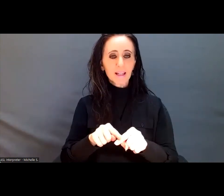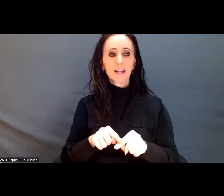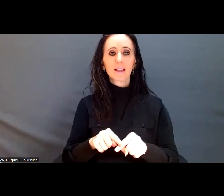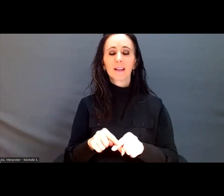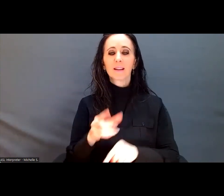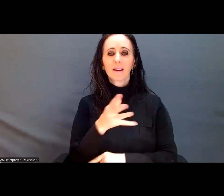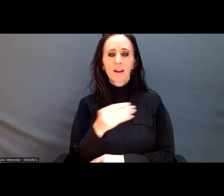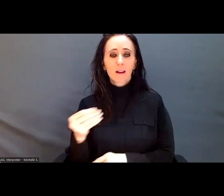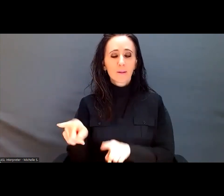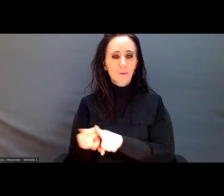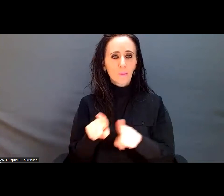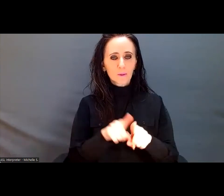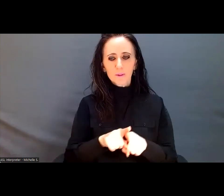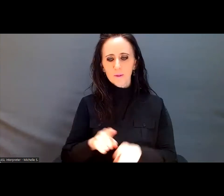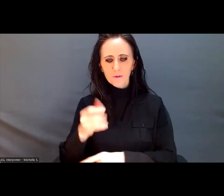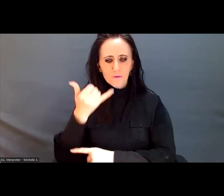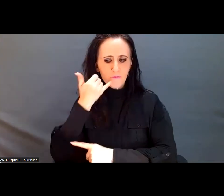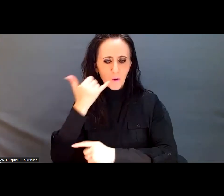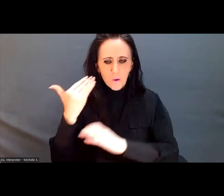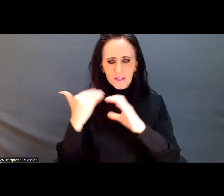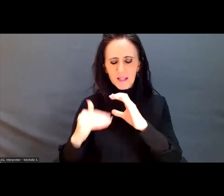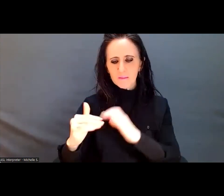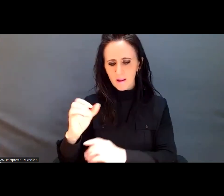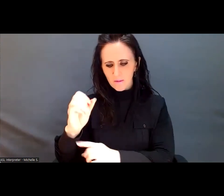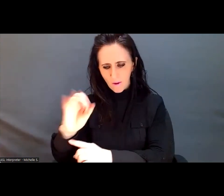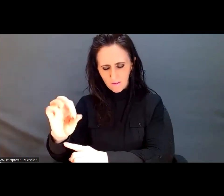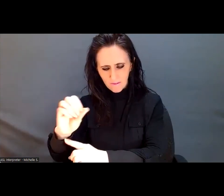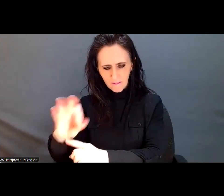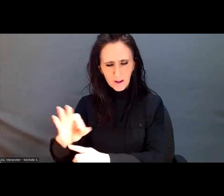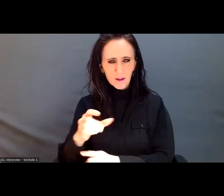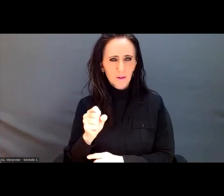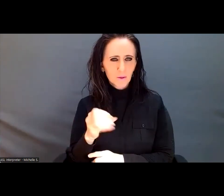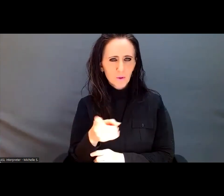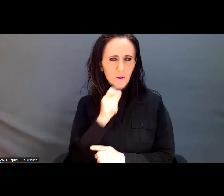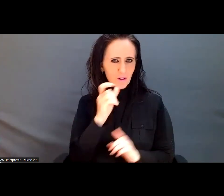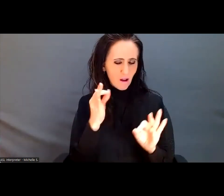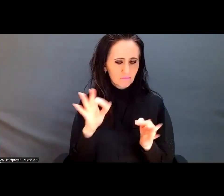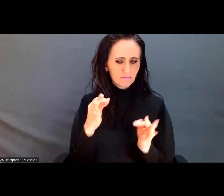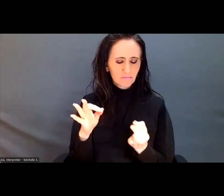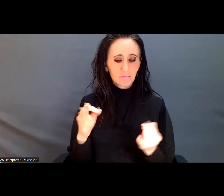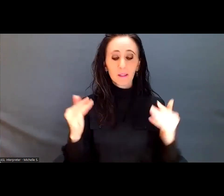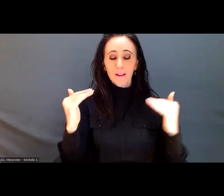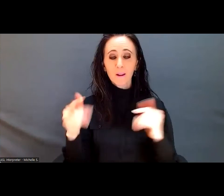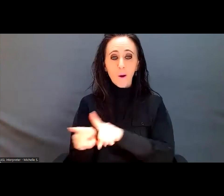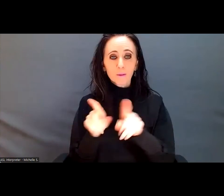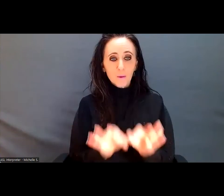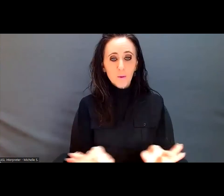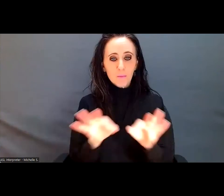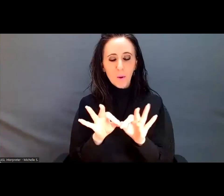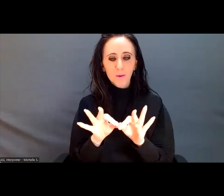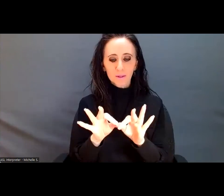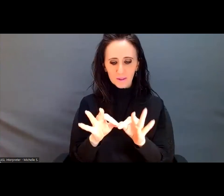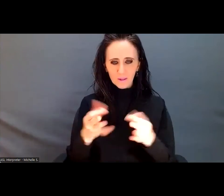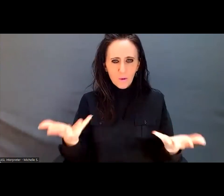we're asking the team to, so you won't be interrupted. Hey, and check out this one. What are you wearing, right? What message